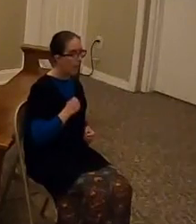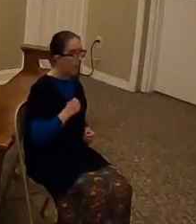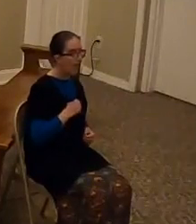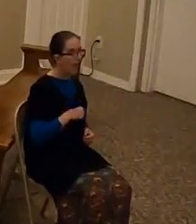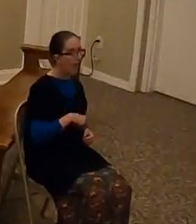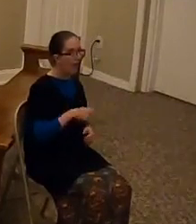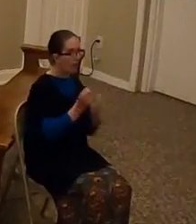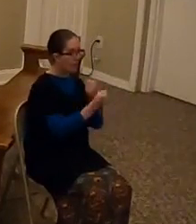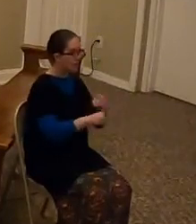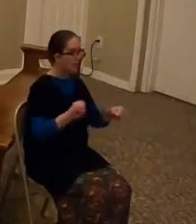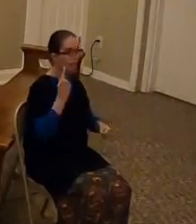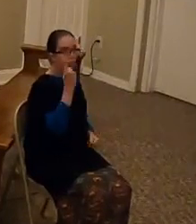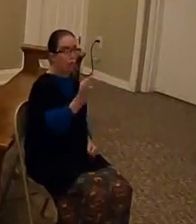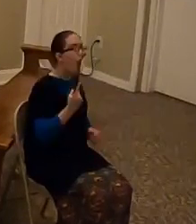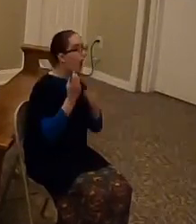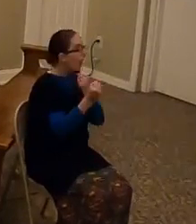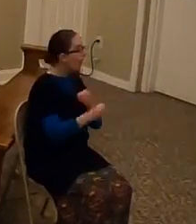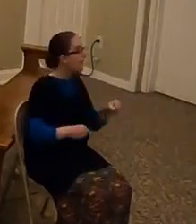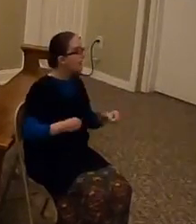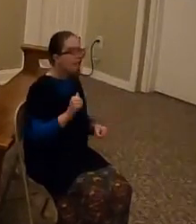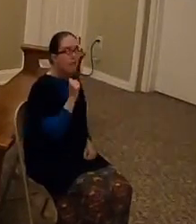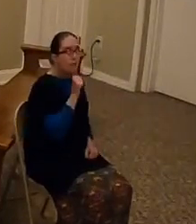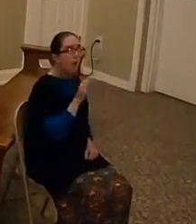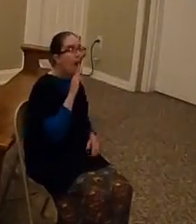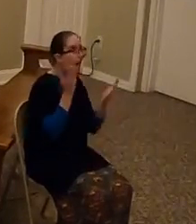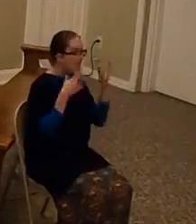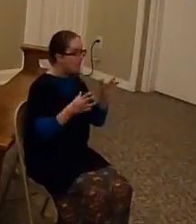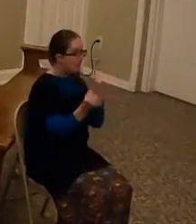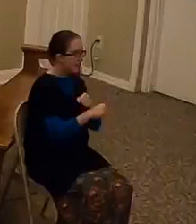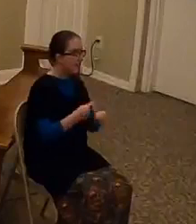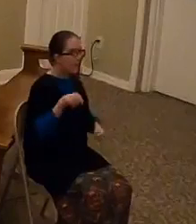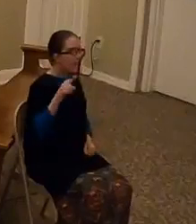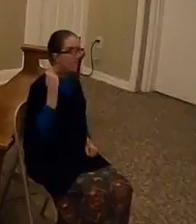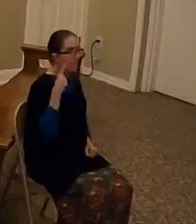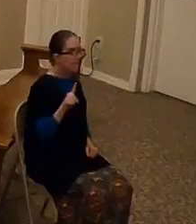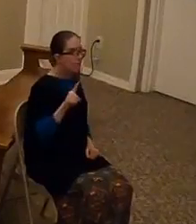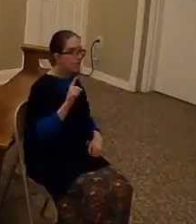saved, always saved. I'm sorry, you ain't been saved the first time, much less the rest of it.